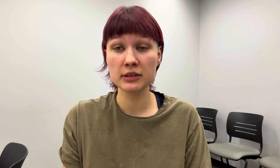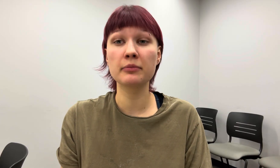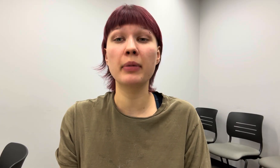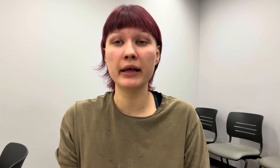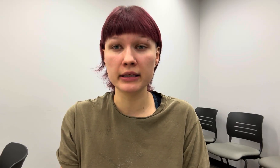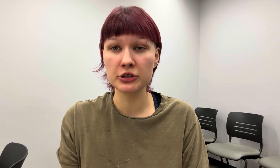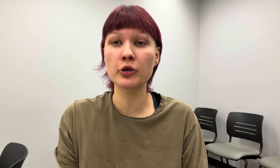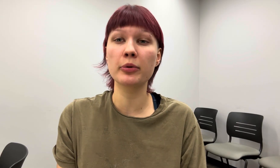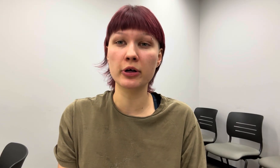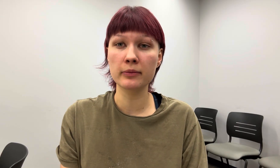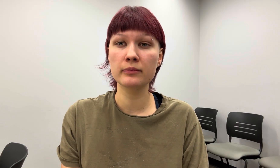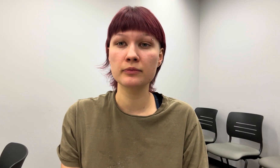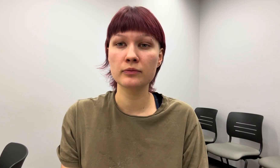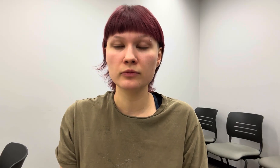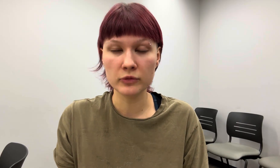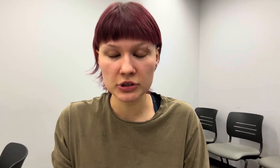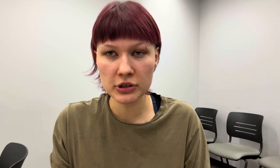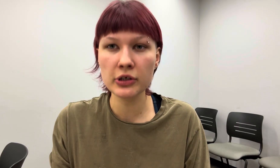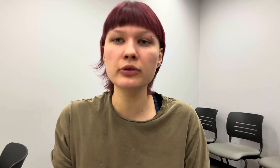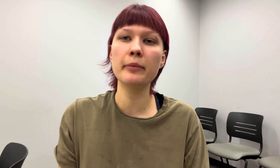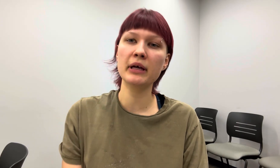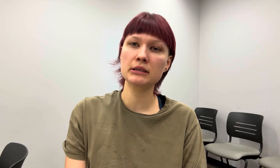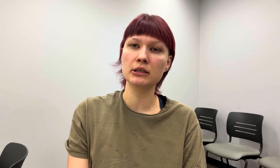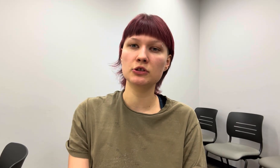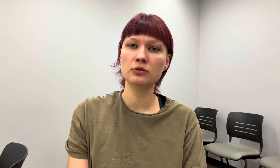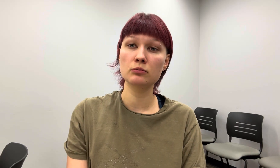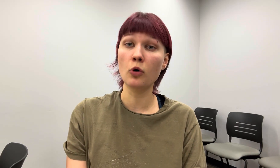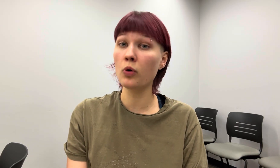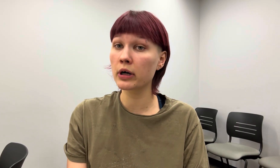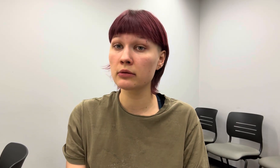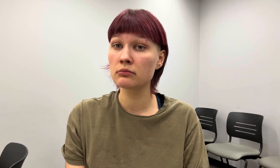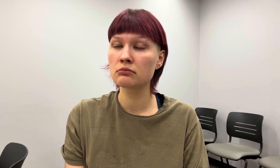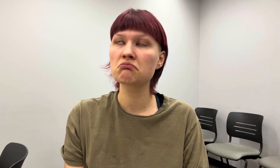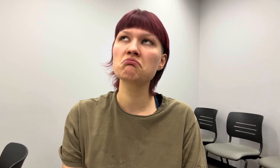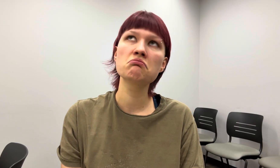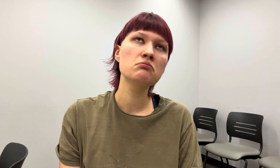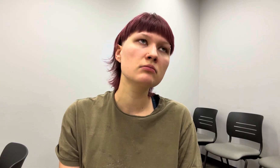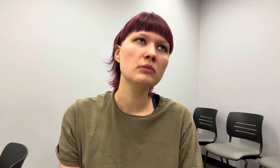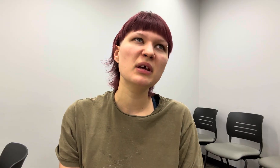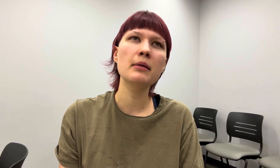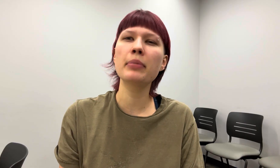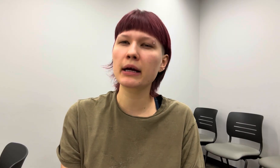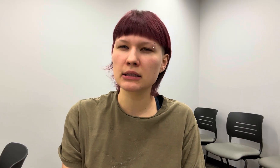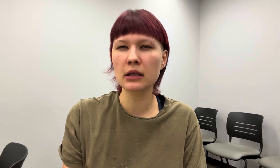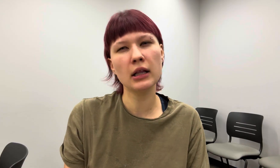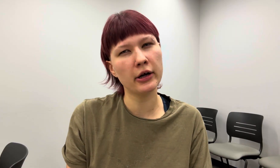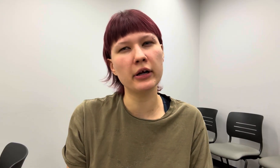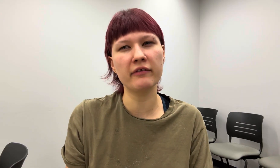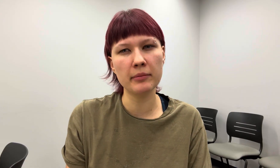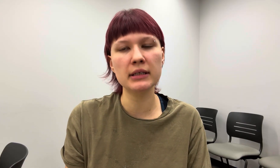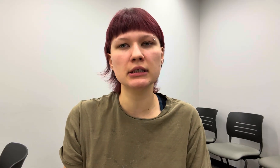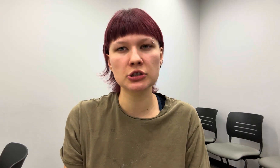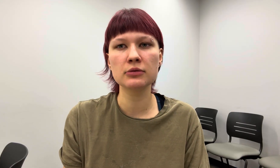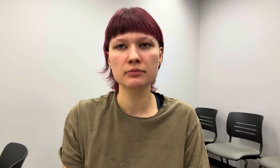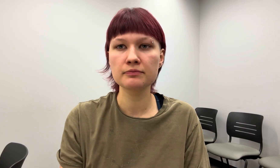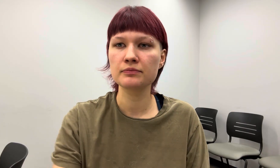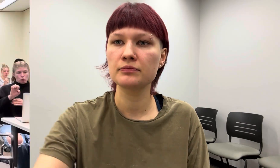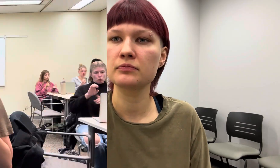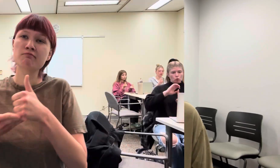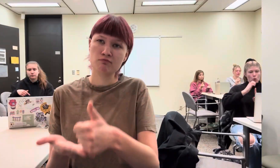by the interpreter, which skewed the message or impacted the clarity of the message. Good word choice.